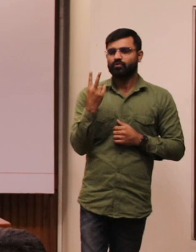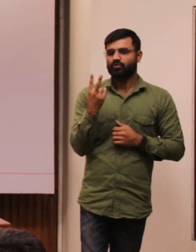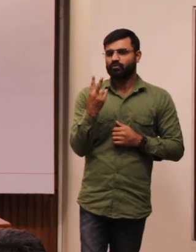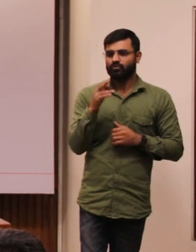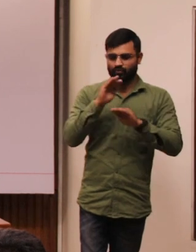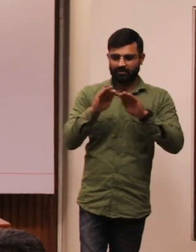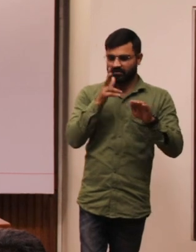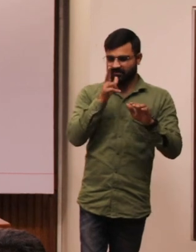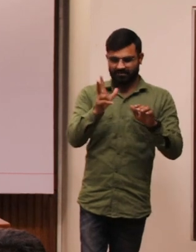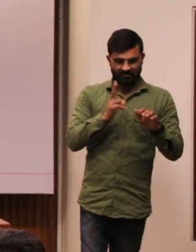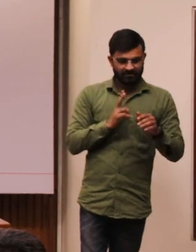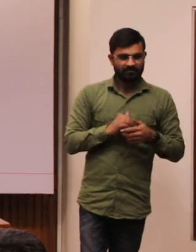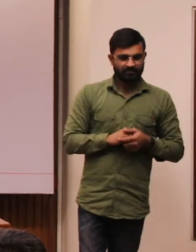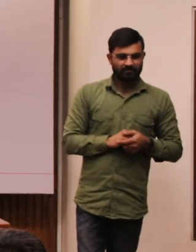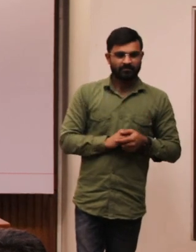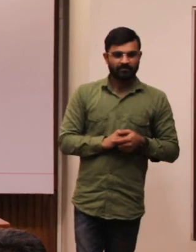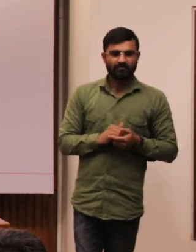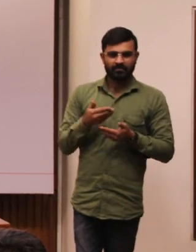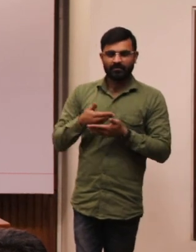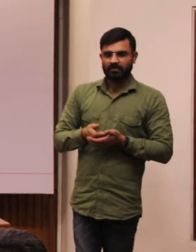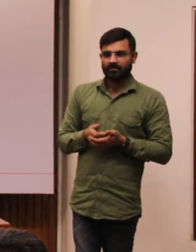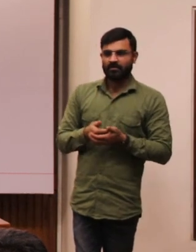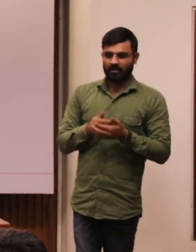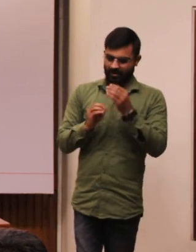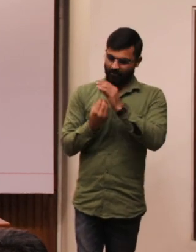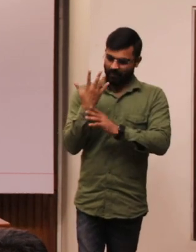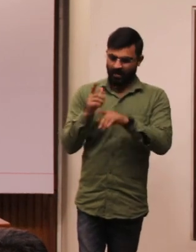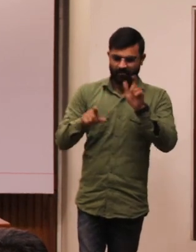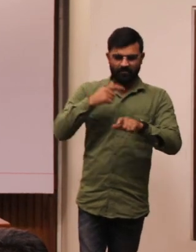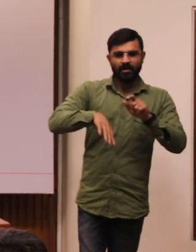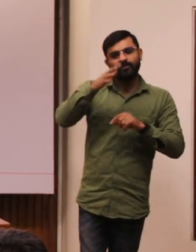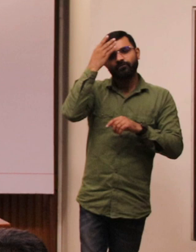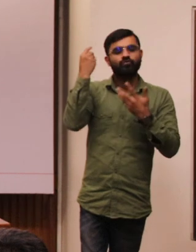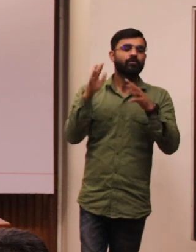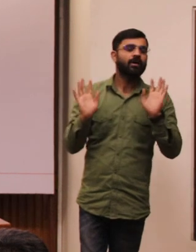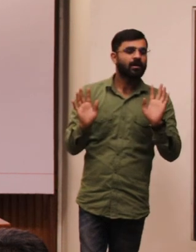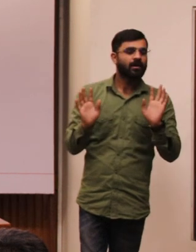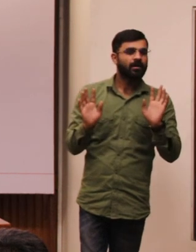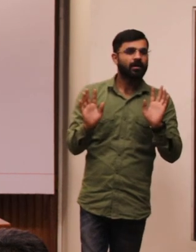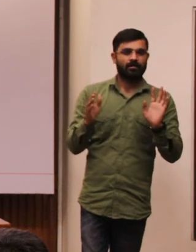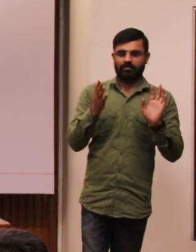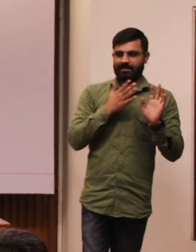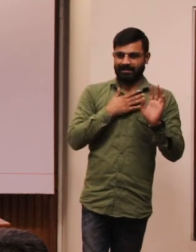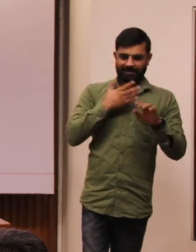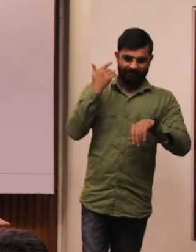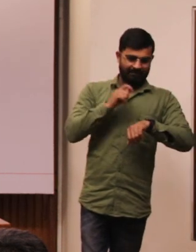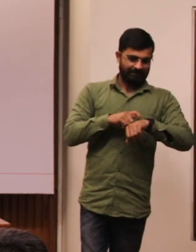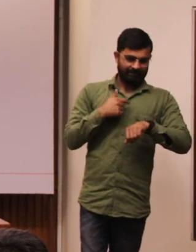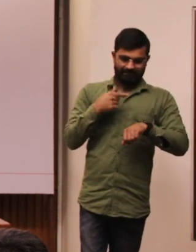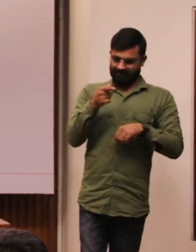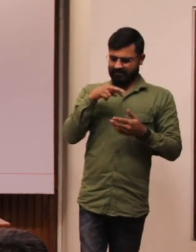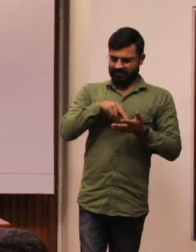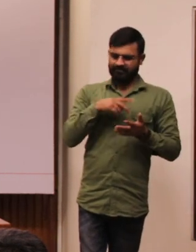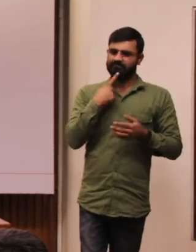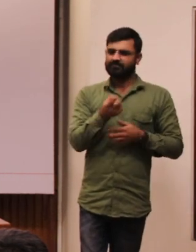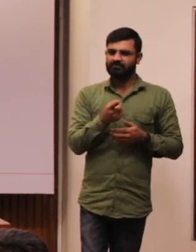told me, and to the audience, that let's plant people and forget. So when my turn came, I stand